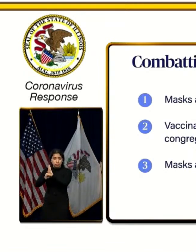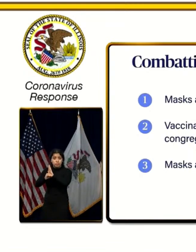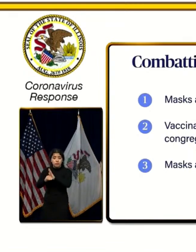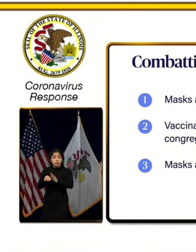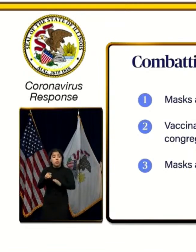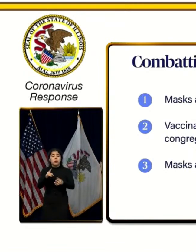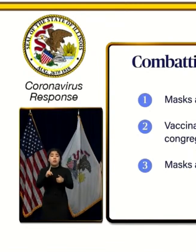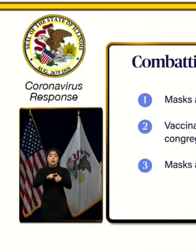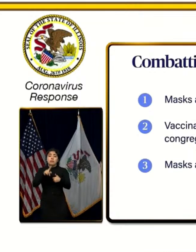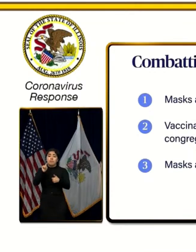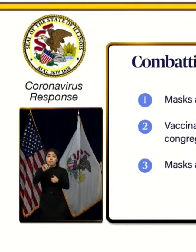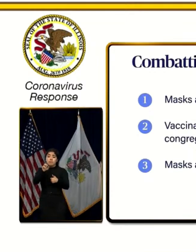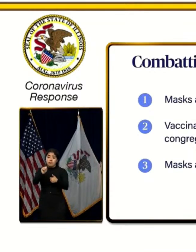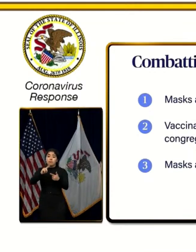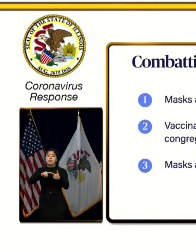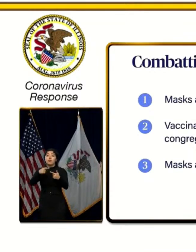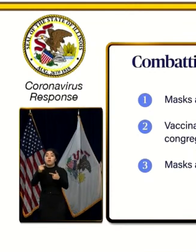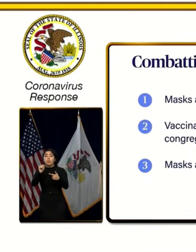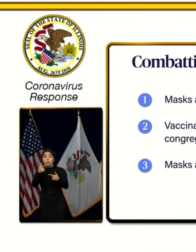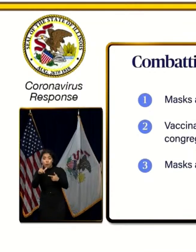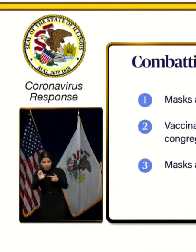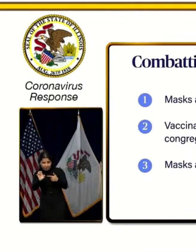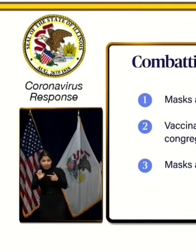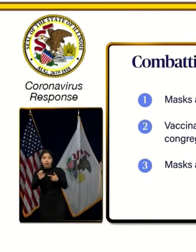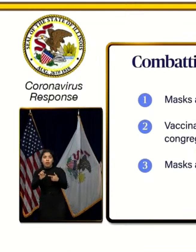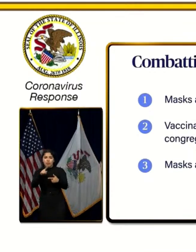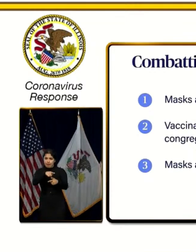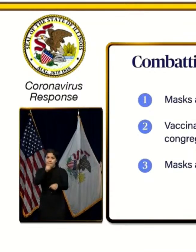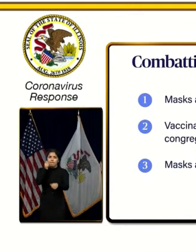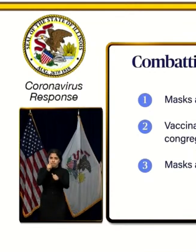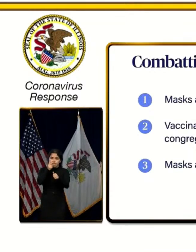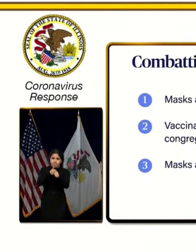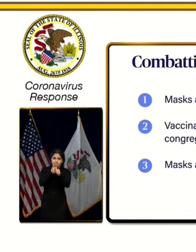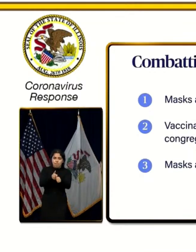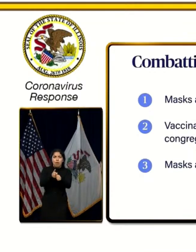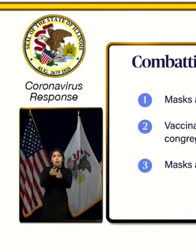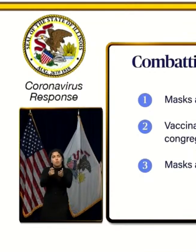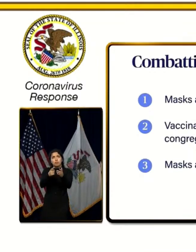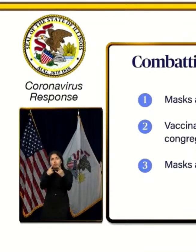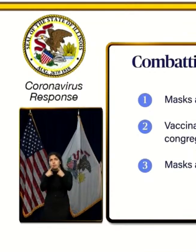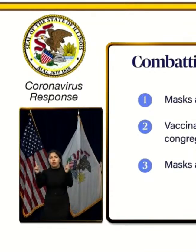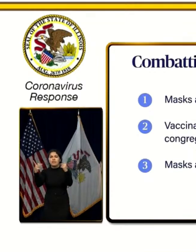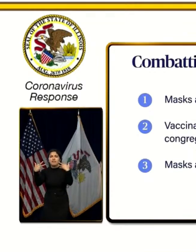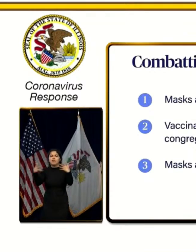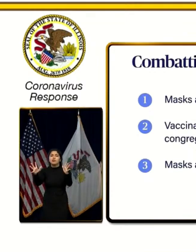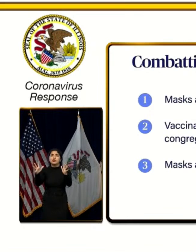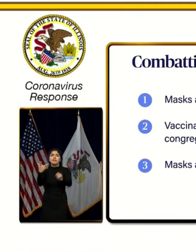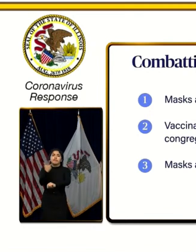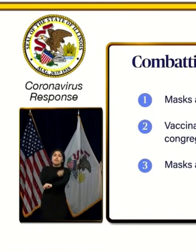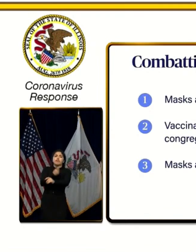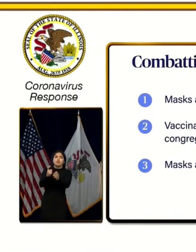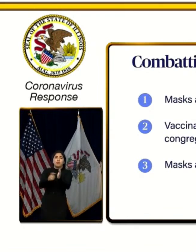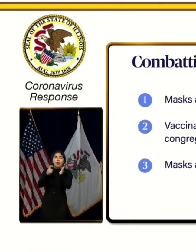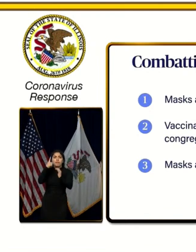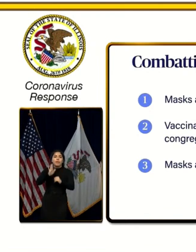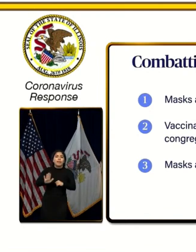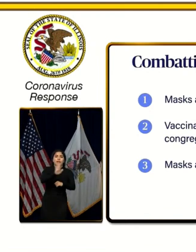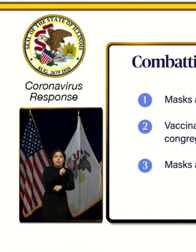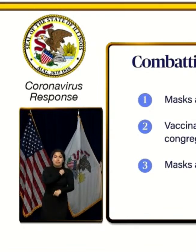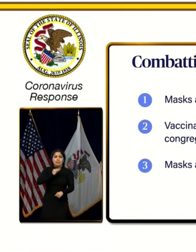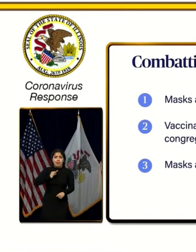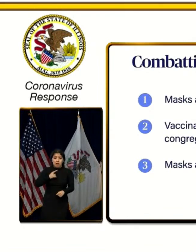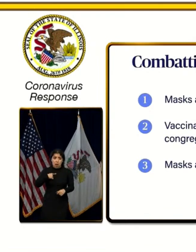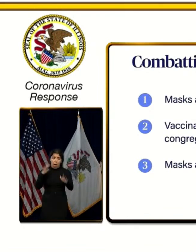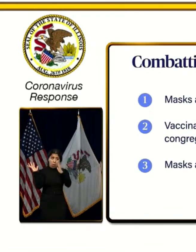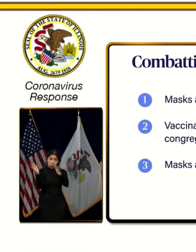and Google announce vaccine requirements for employees. I applaud those employers who have taken steps to protect